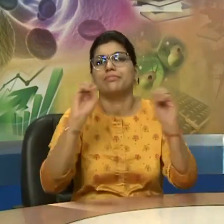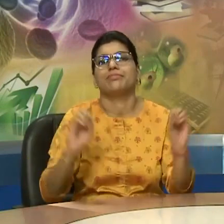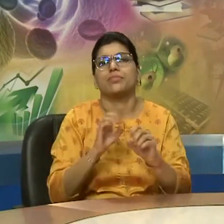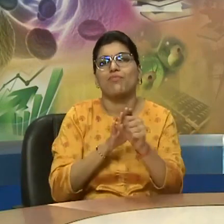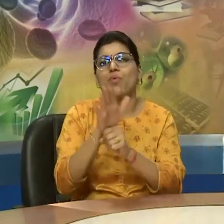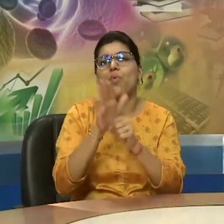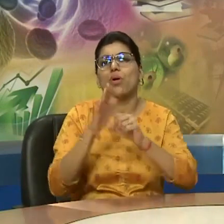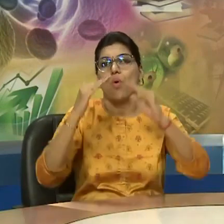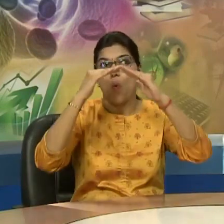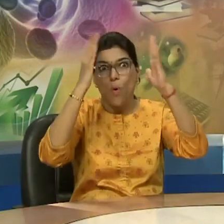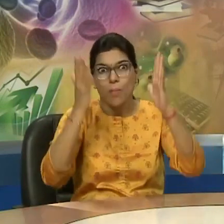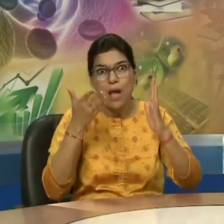seemed to